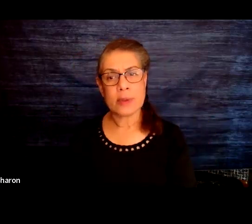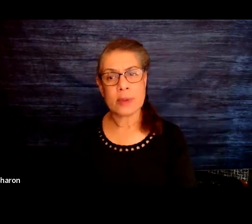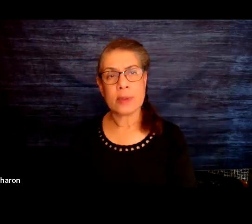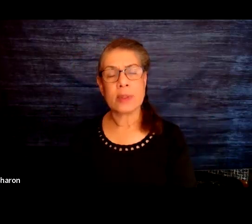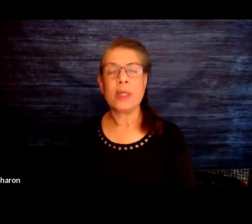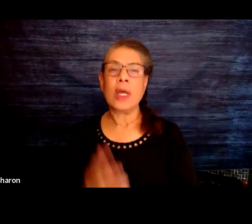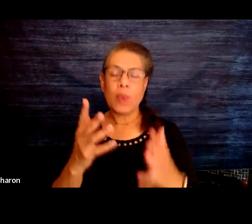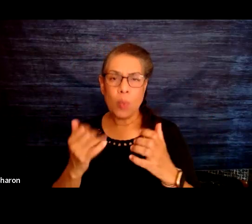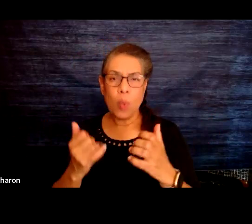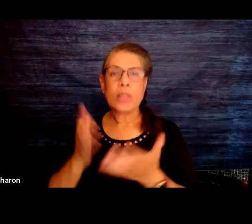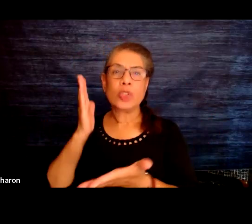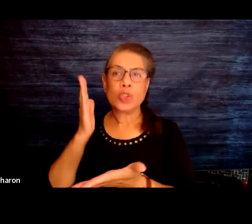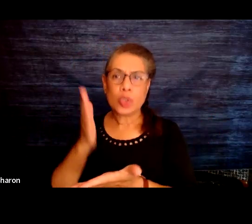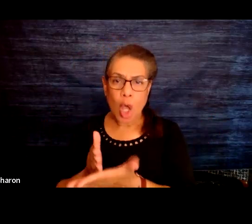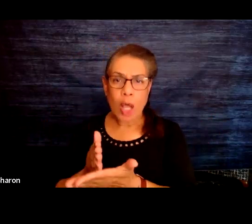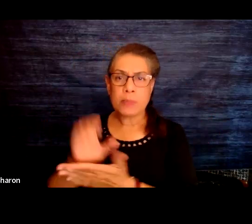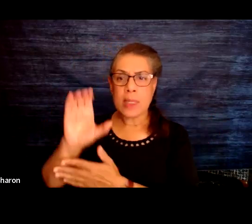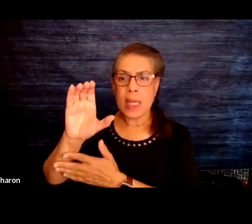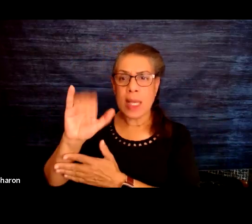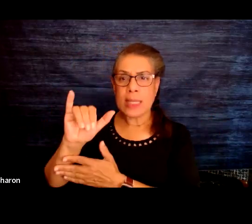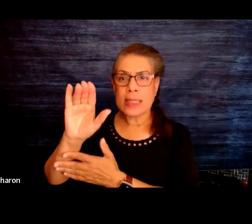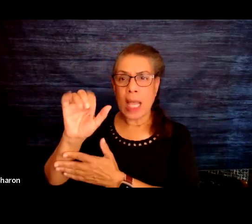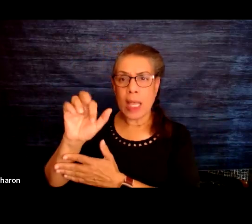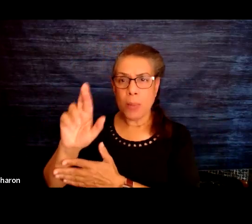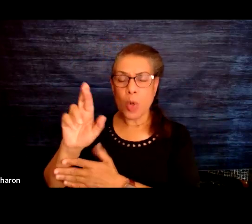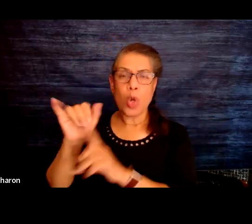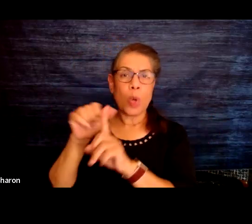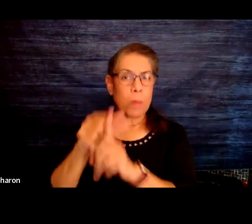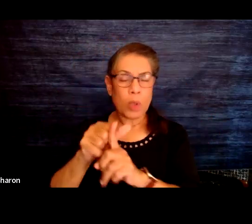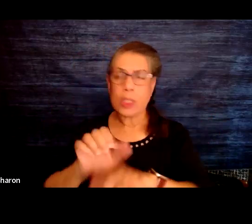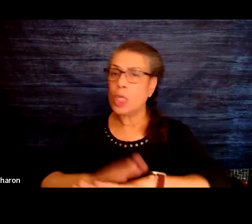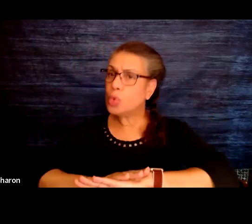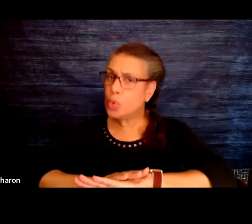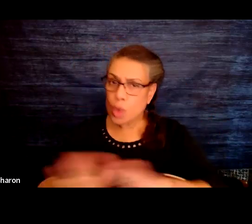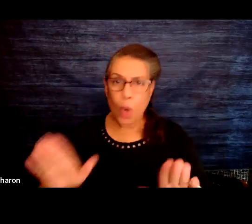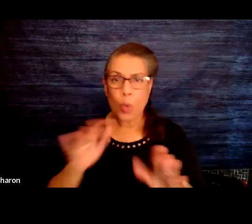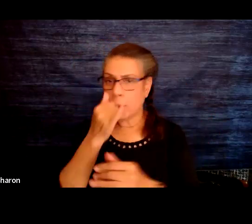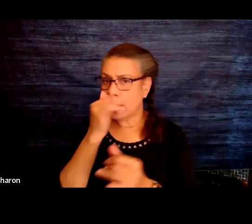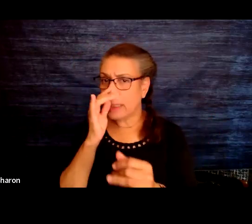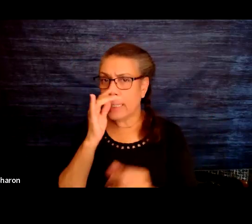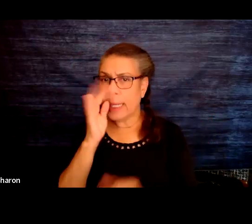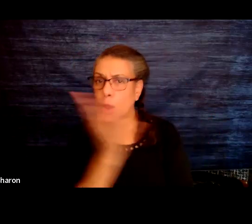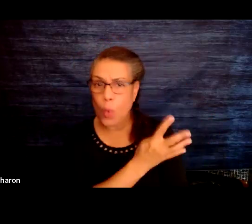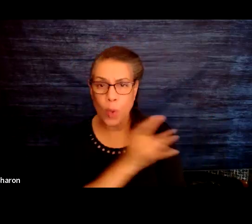avoid cyberbullying. This should not be ignored. Thank you.